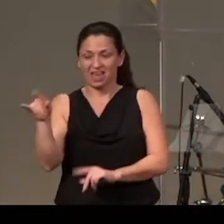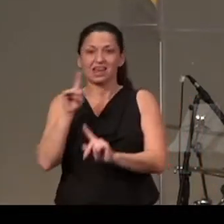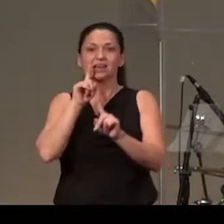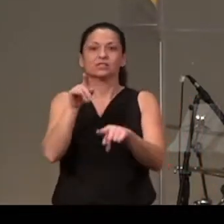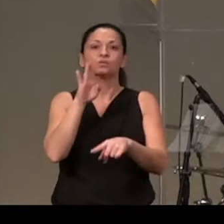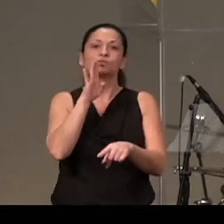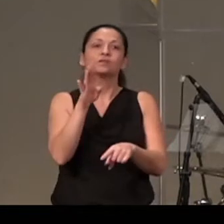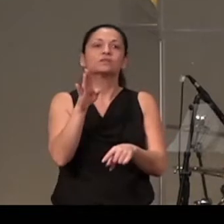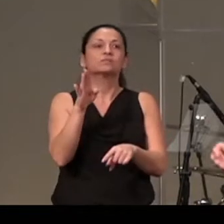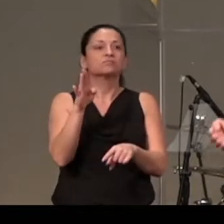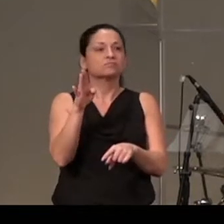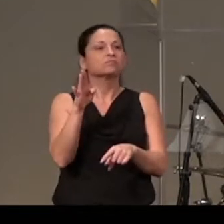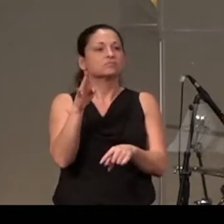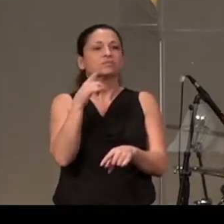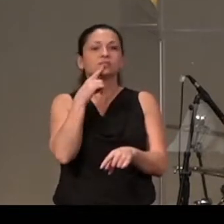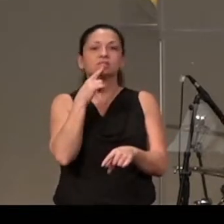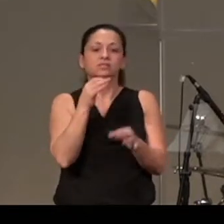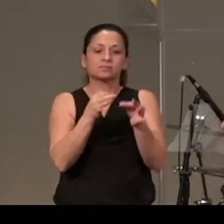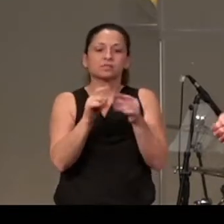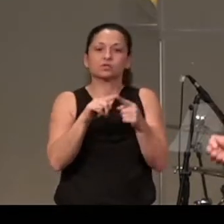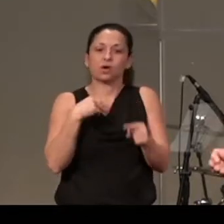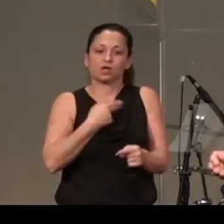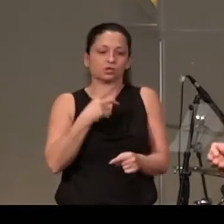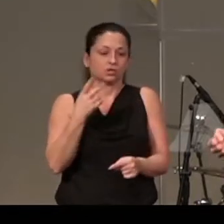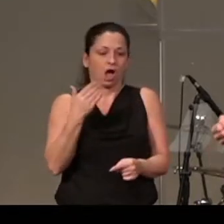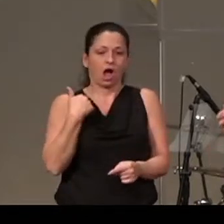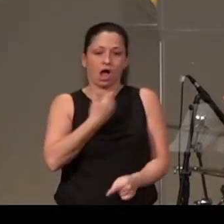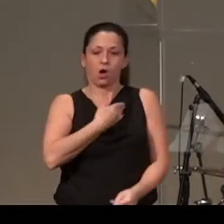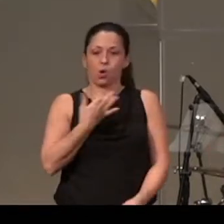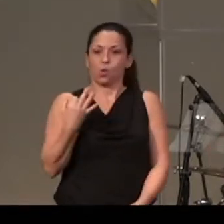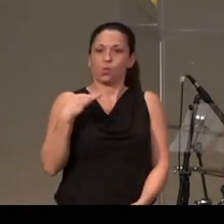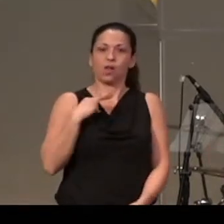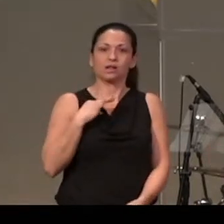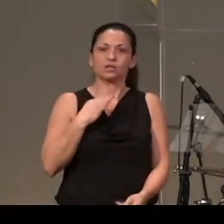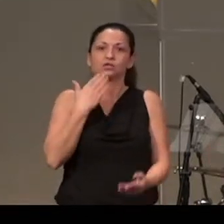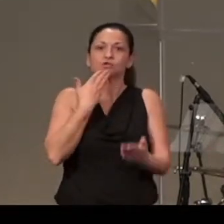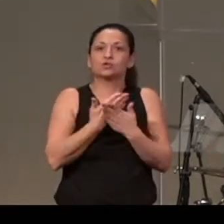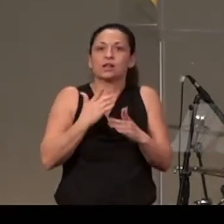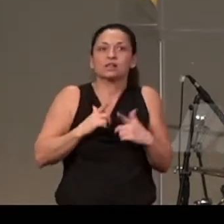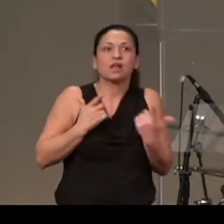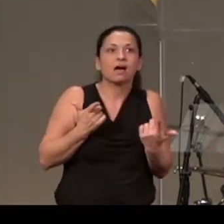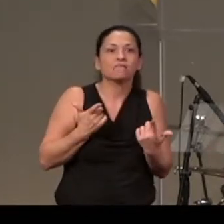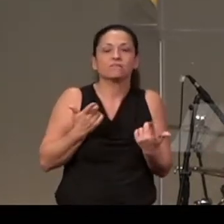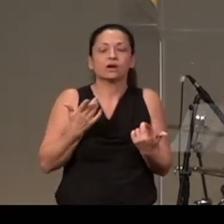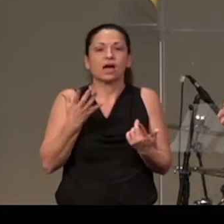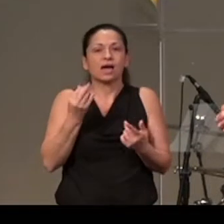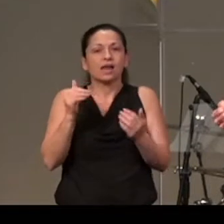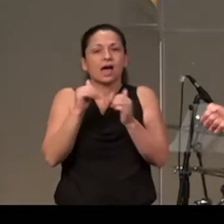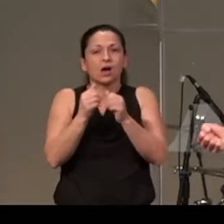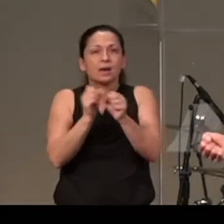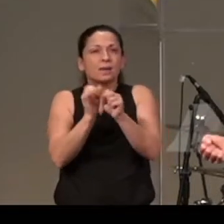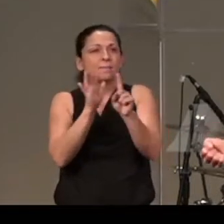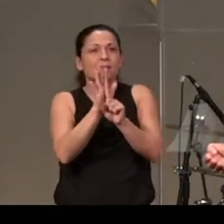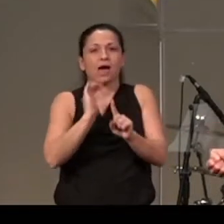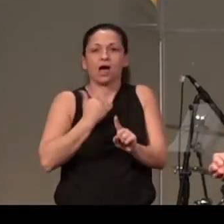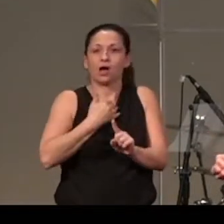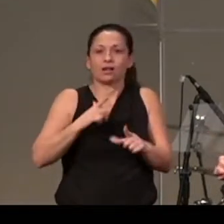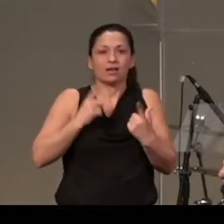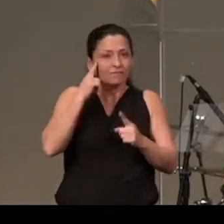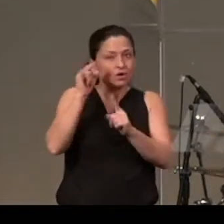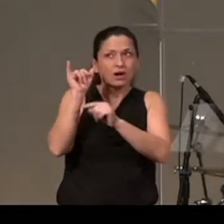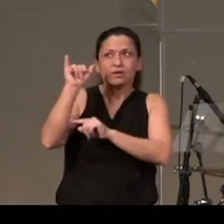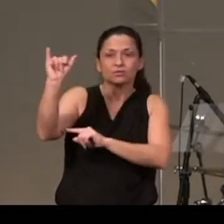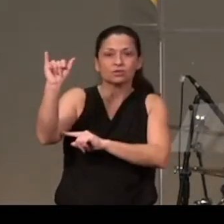quality of our life and where we spend eternity, right? Nothing will impact our life now and eternity more than understanding the